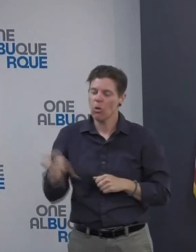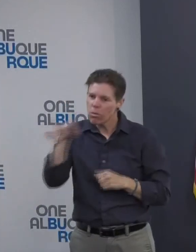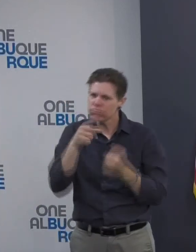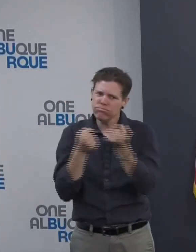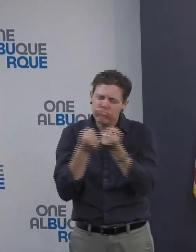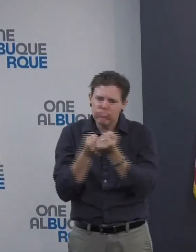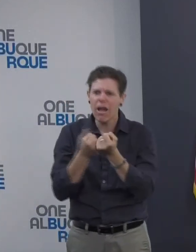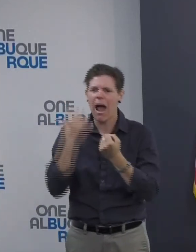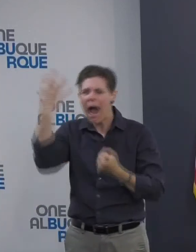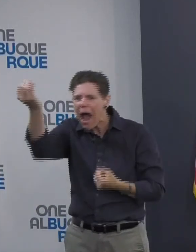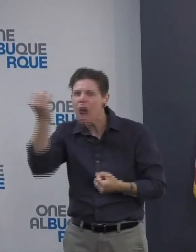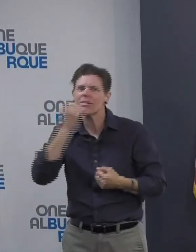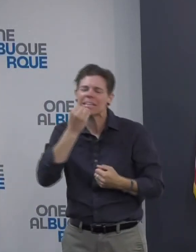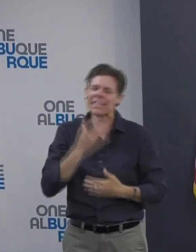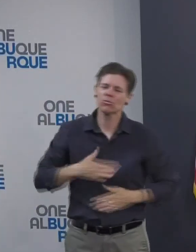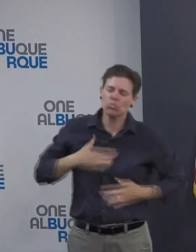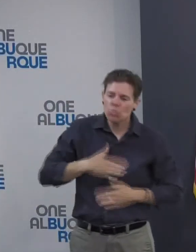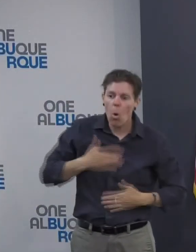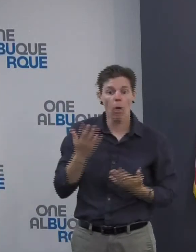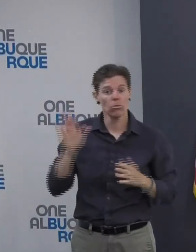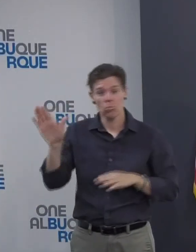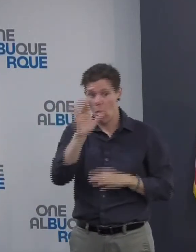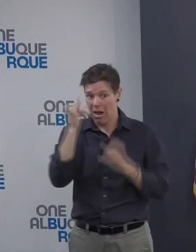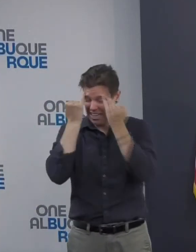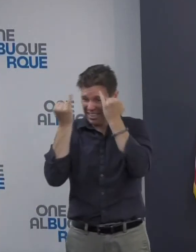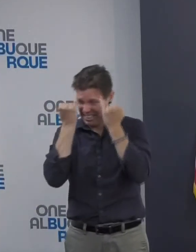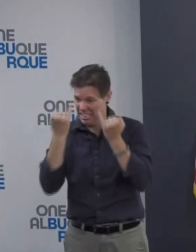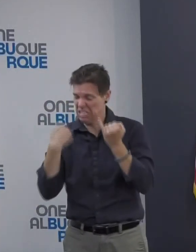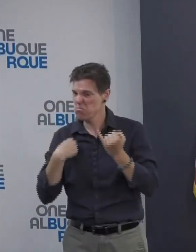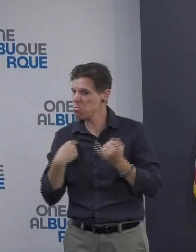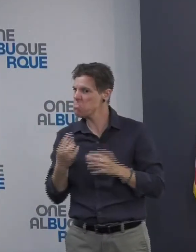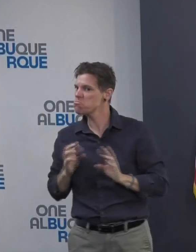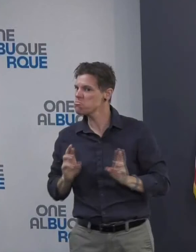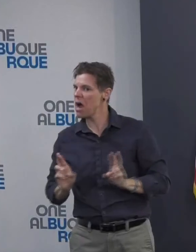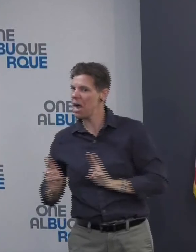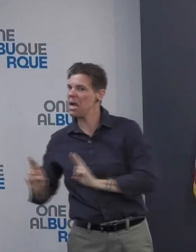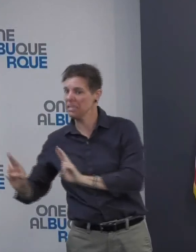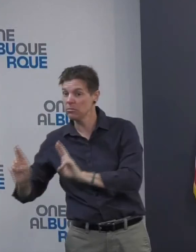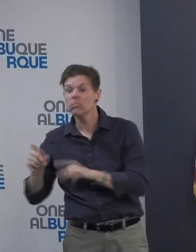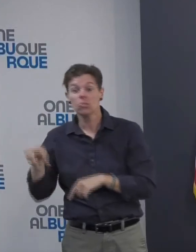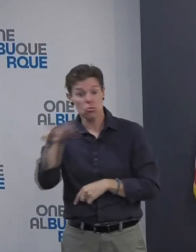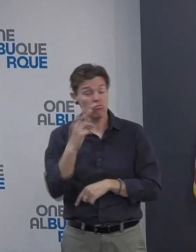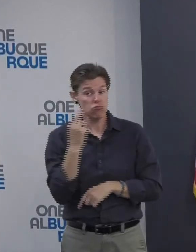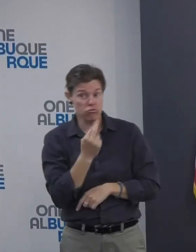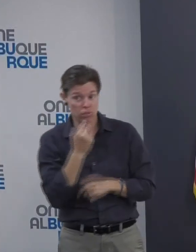think we can make that happen if restaurants are interested, and of course if they think customers are